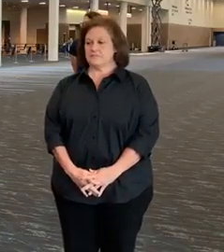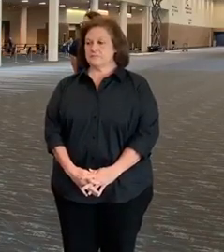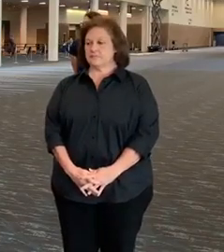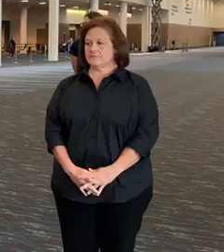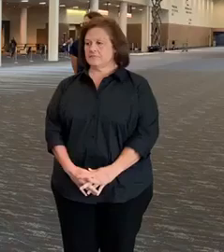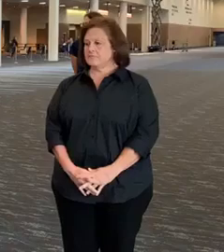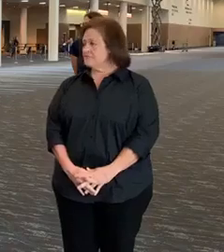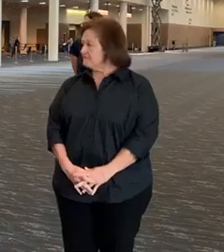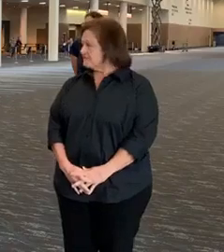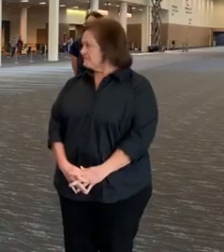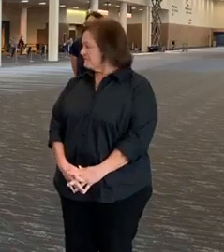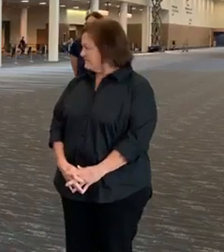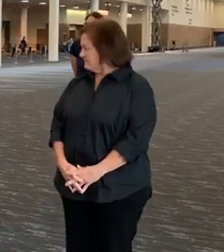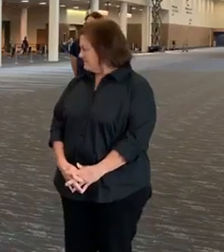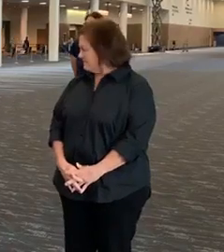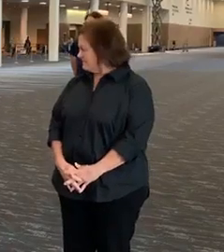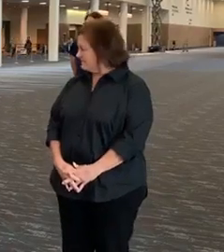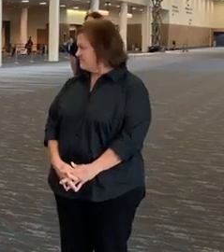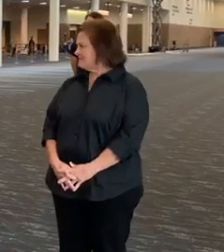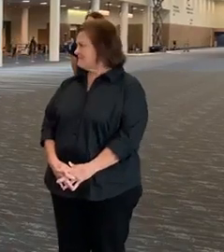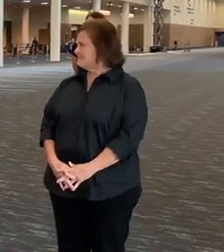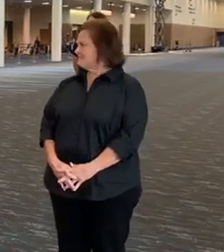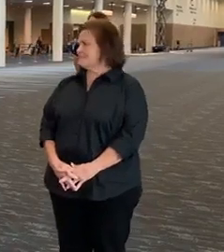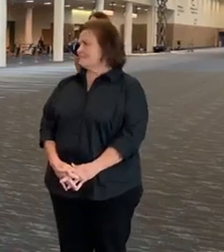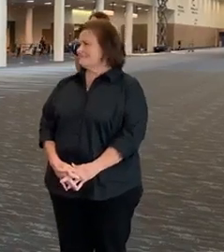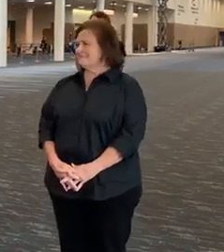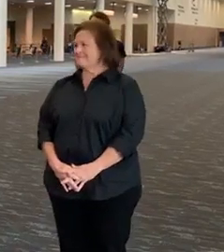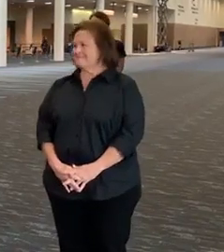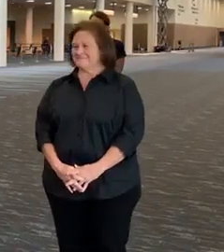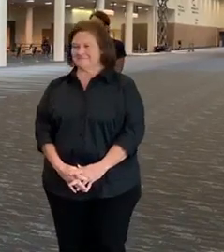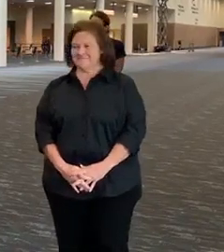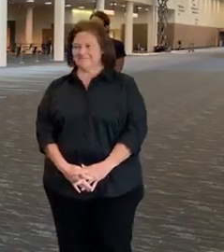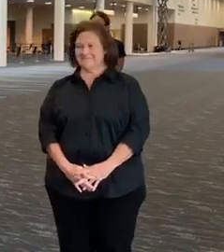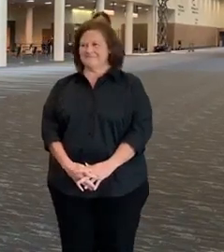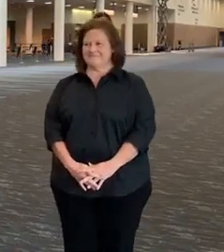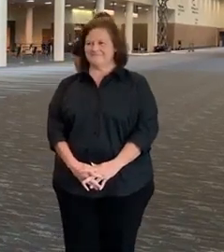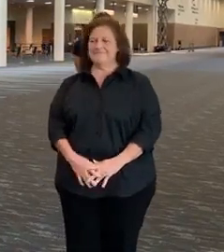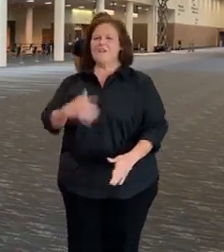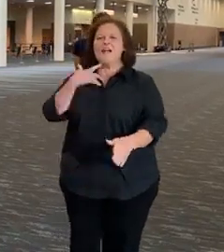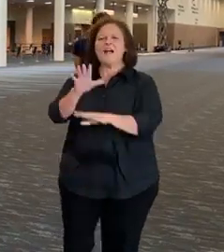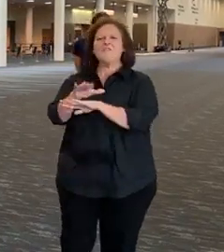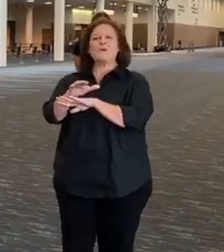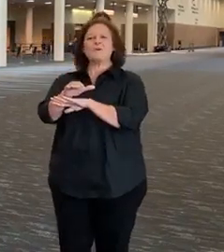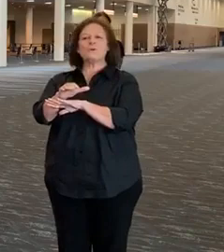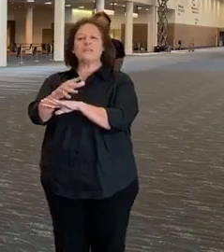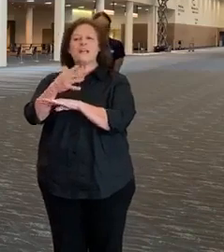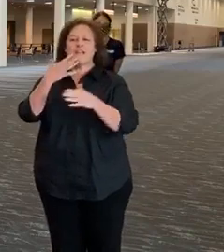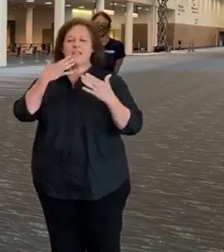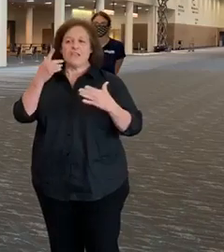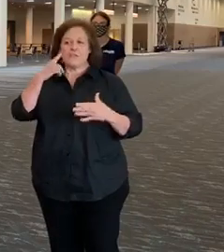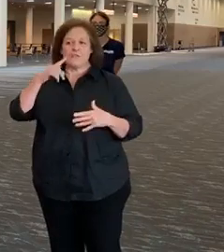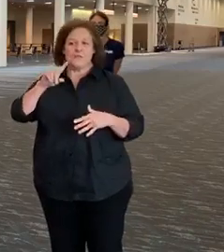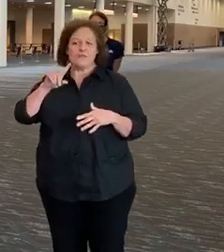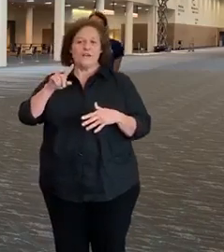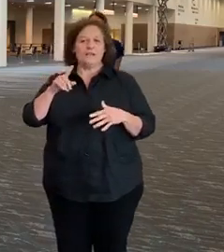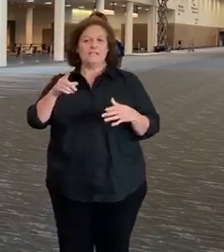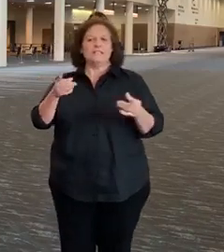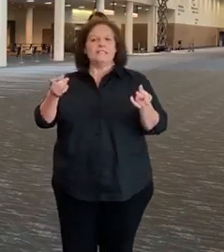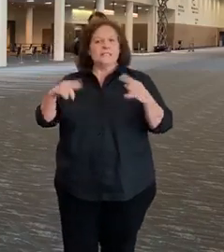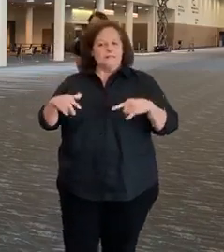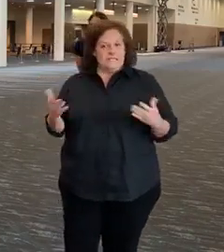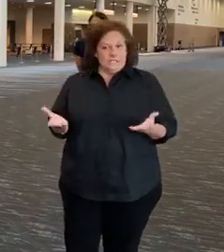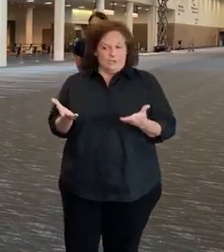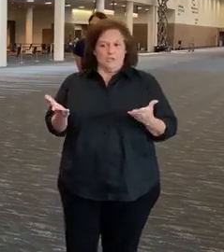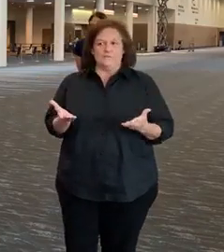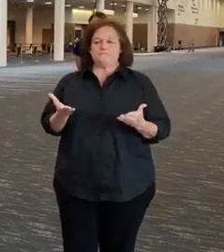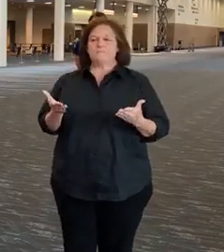I had my glasses in there, but that's okay. I'm close enough. Good afternoon, and thank you all so much for